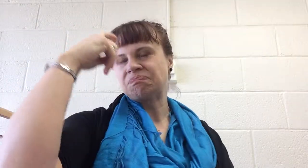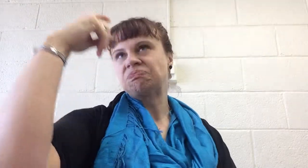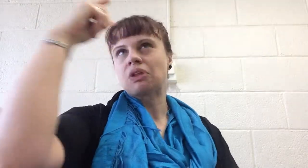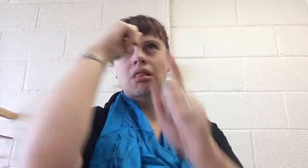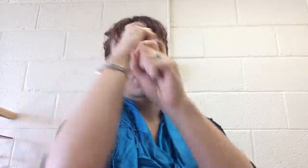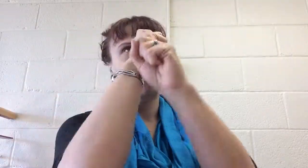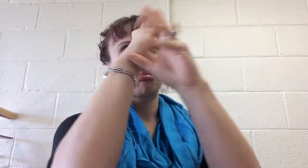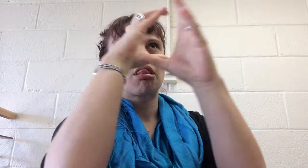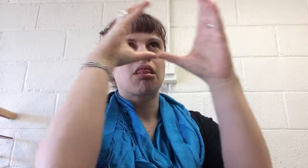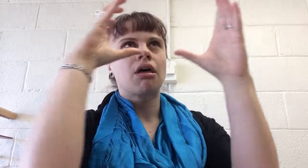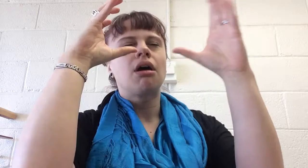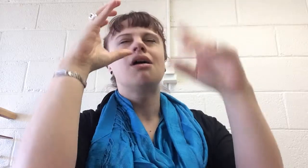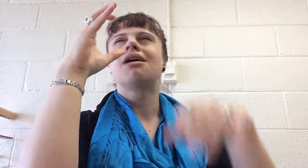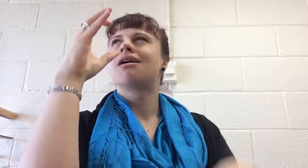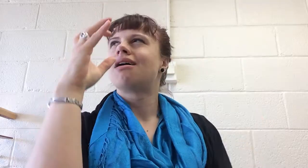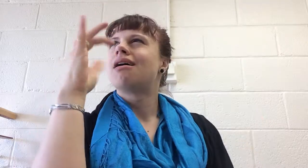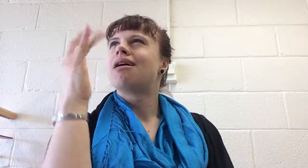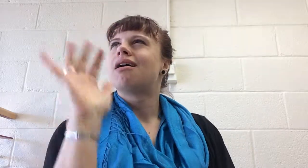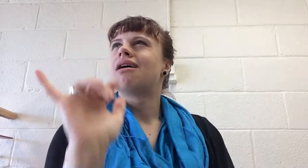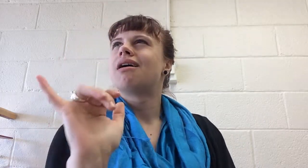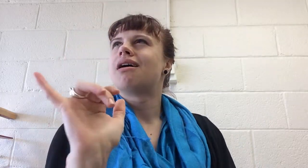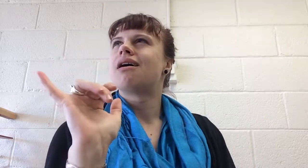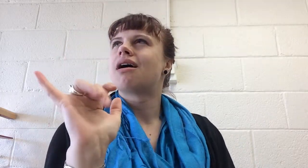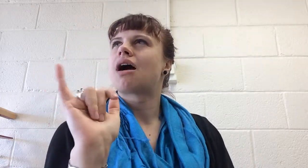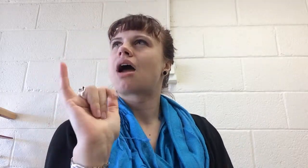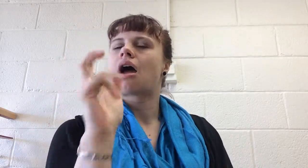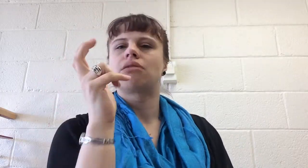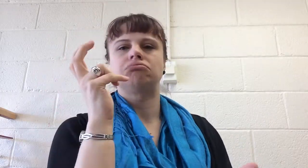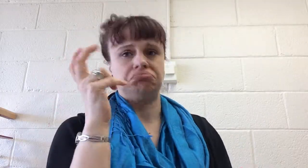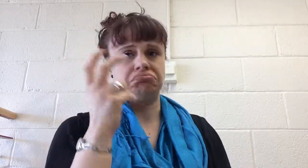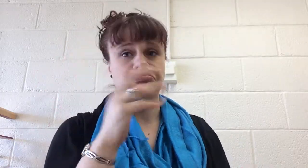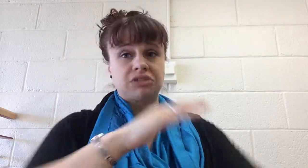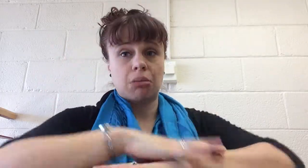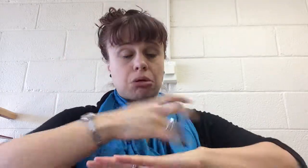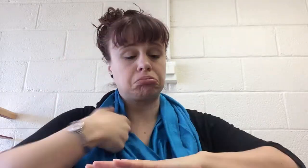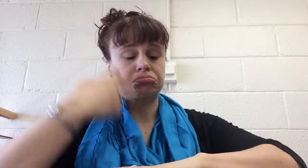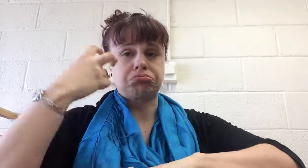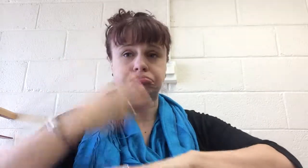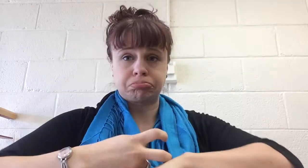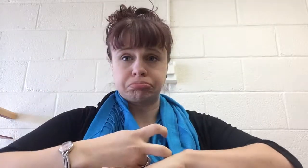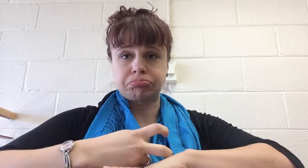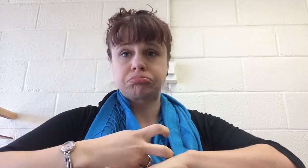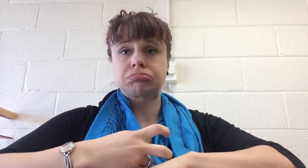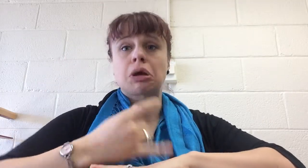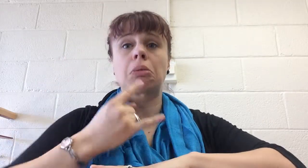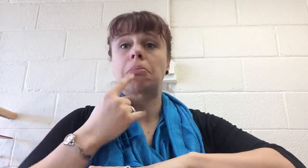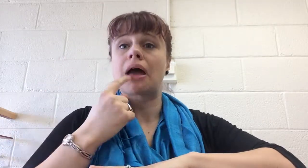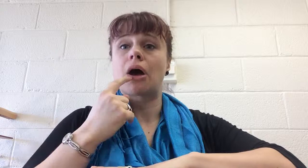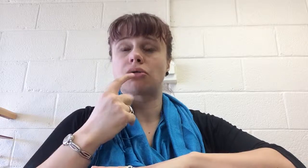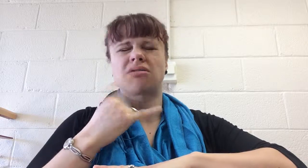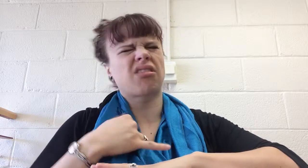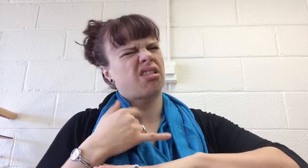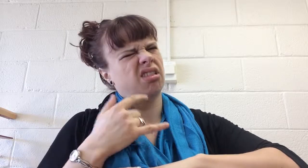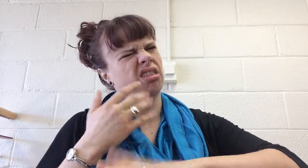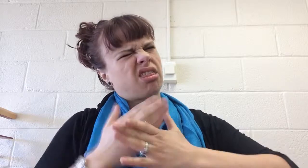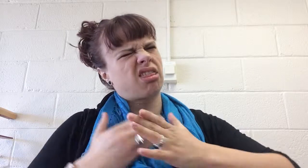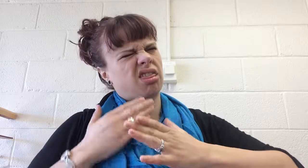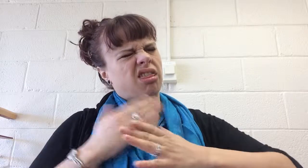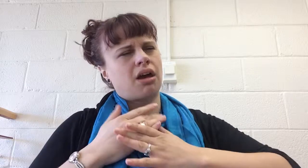on the table. There was something in my mouth. I reached to grab it, and a man, and I can only see his arm,